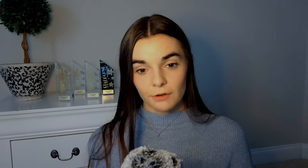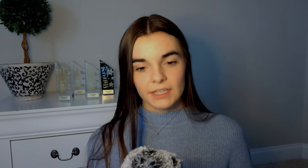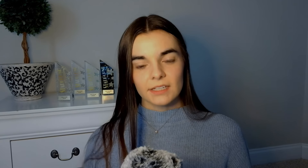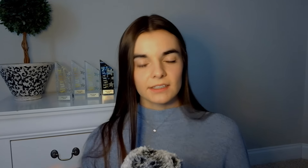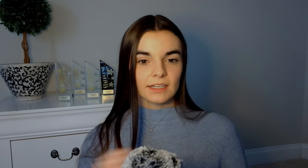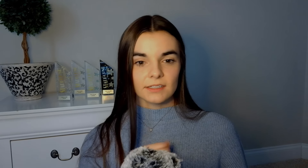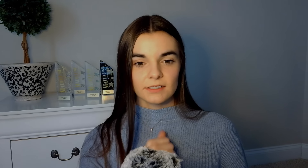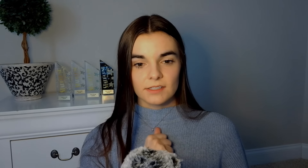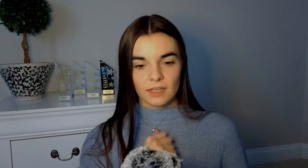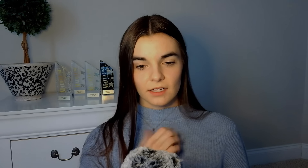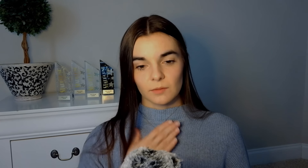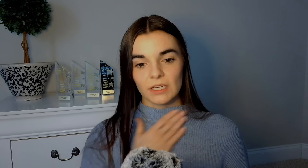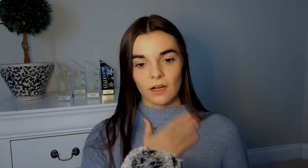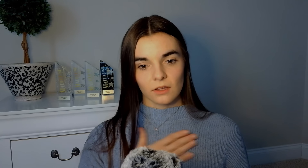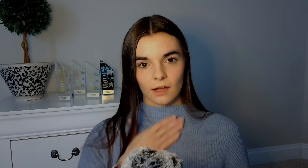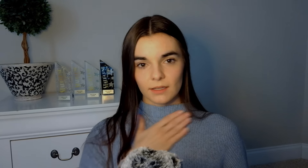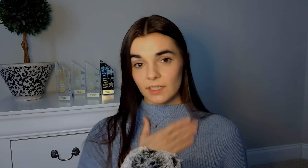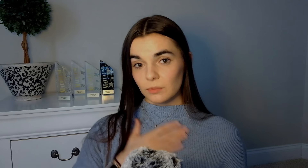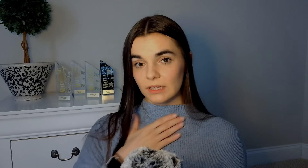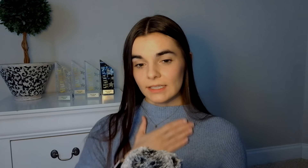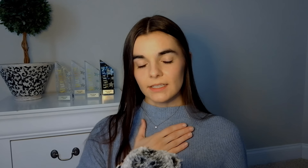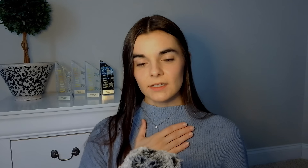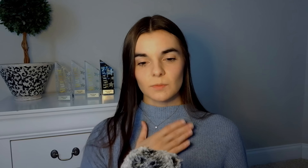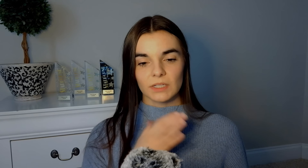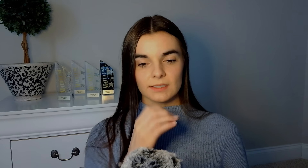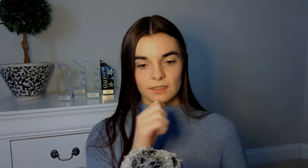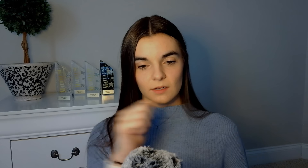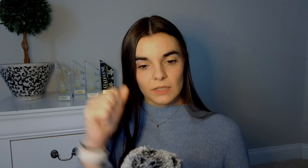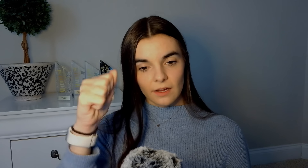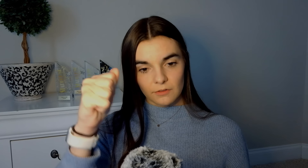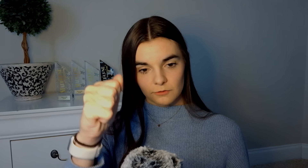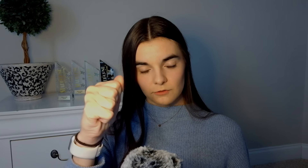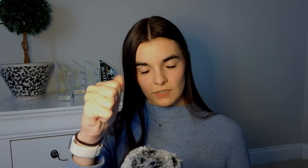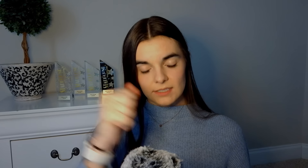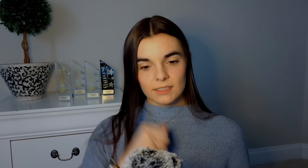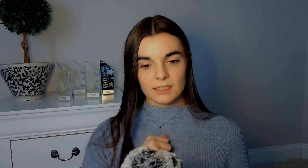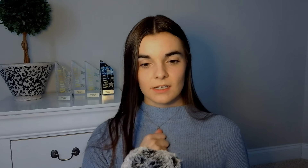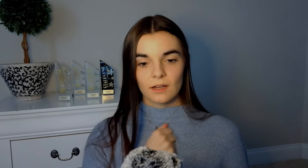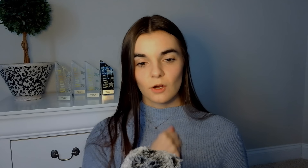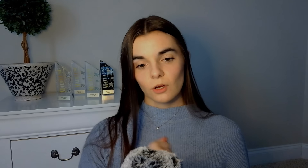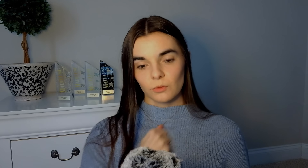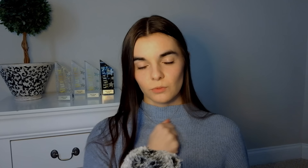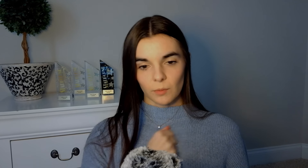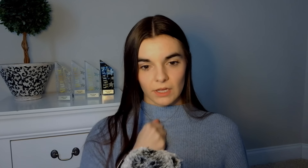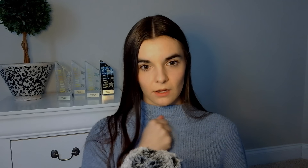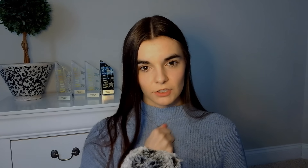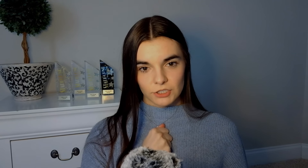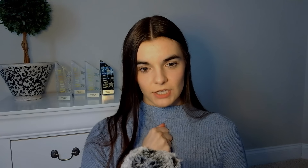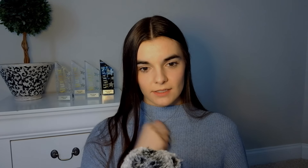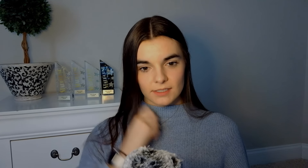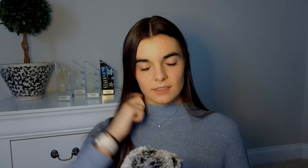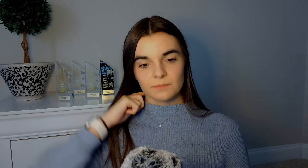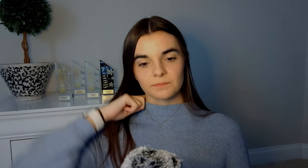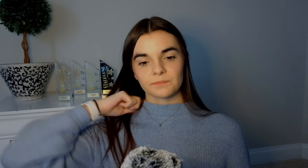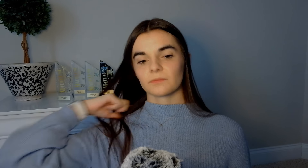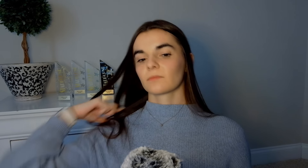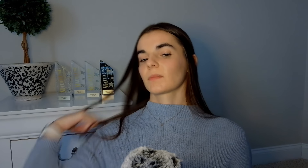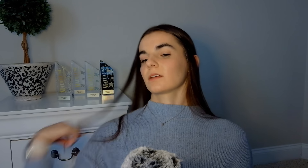Sorry is going to be a lot like please, but it's going to be a fist rubbing on your chest. So,